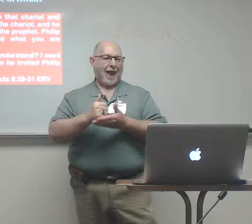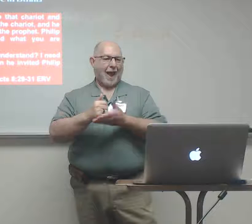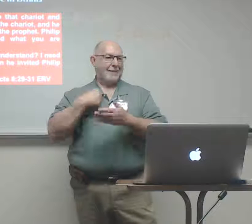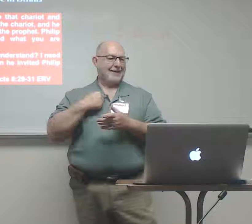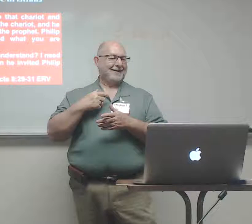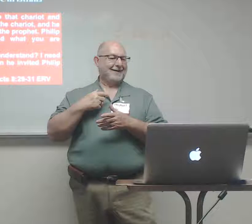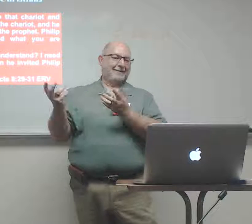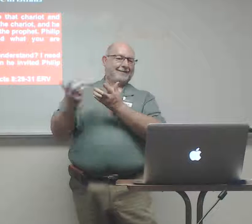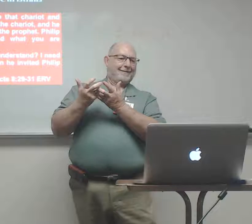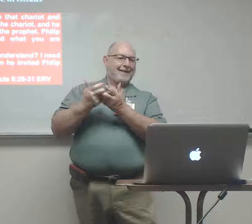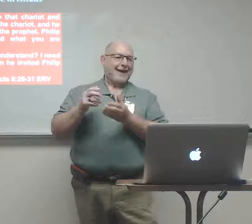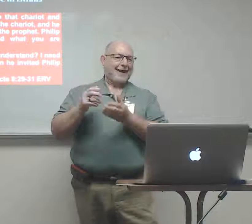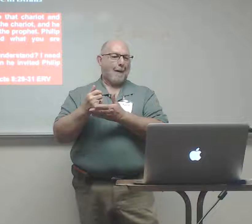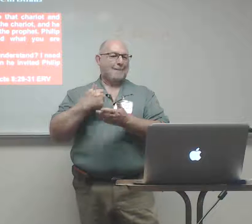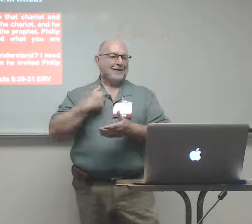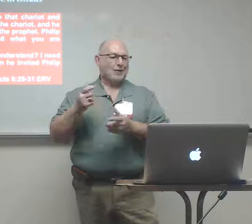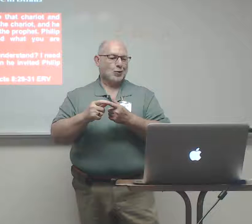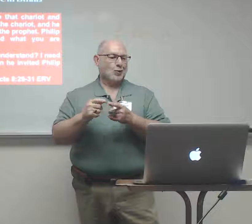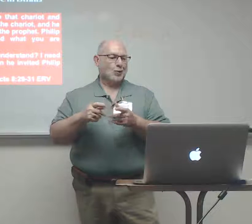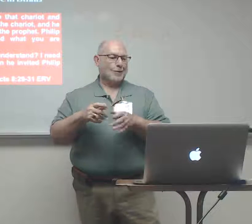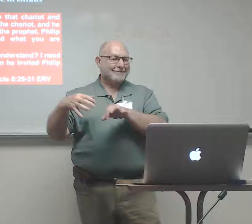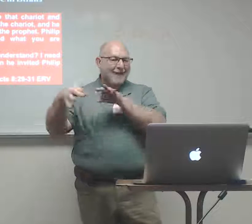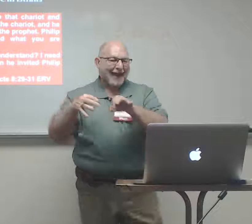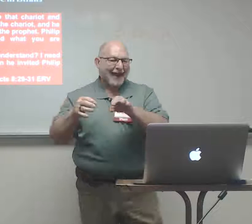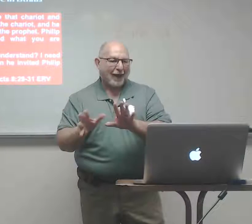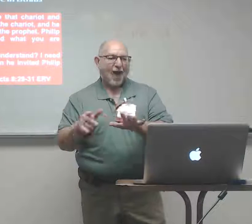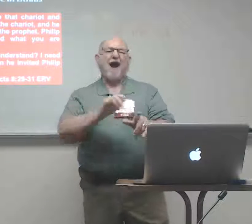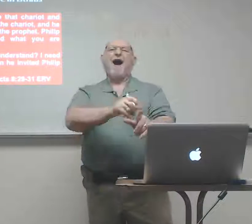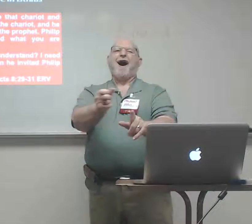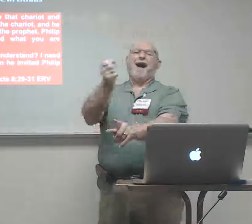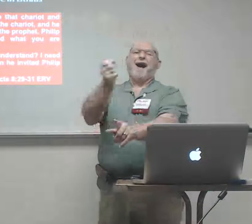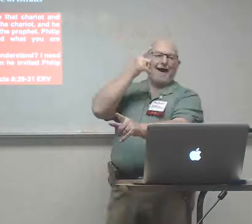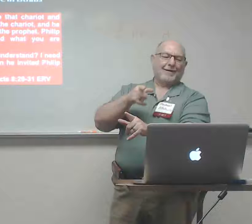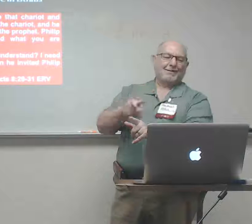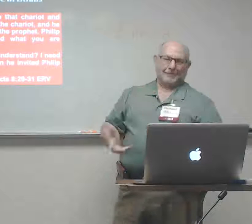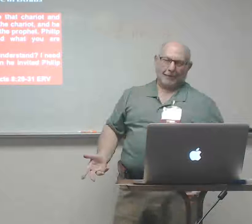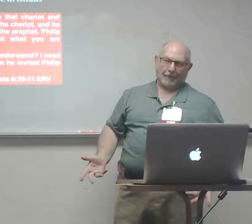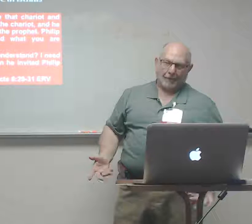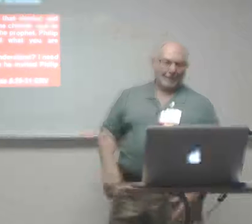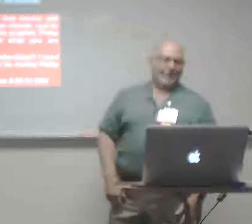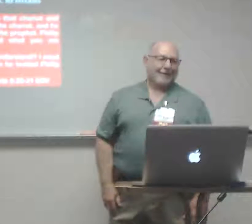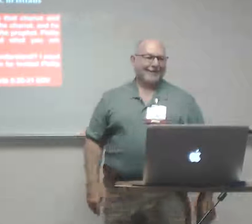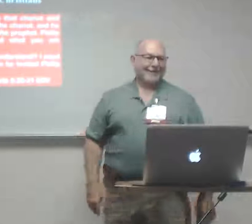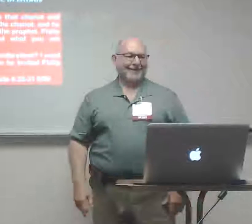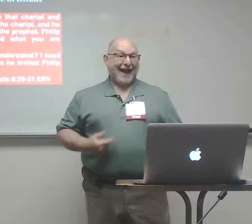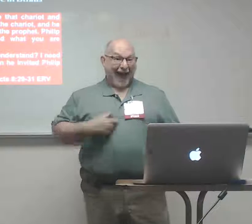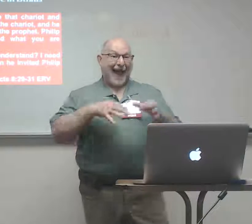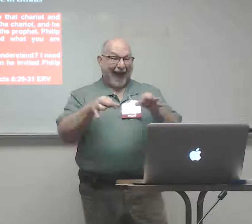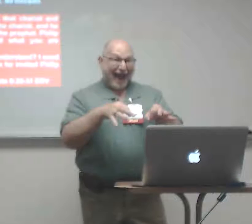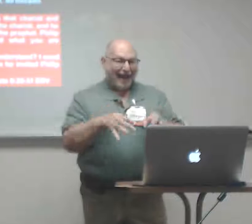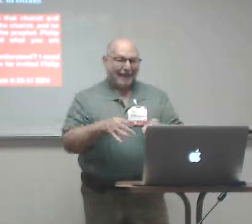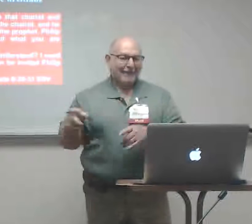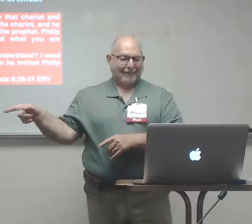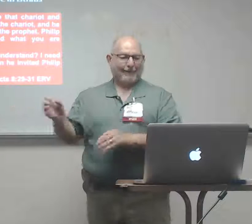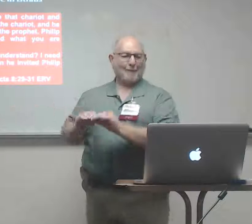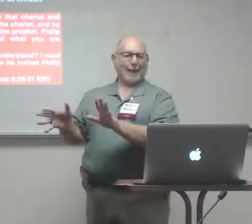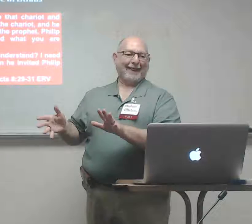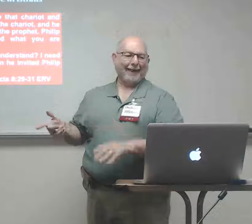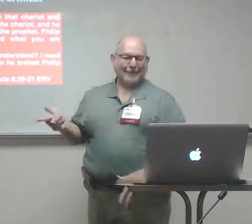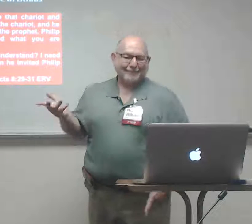A lady that we know, she's a wonderful lady, and she's really connected with me and helped me to be able to understand. I go, oh, well, yeah, I understand